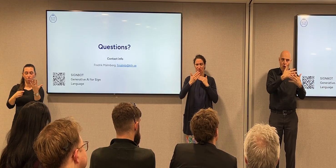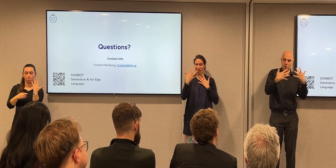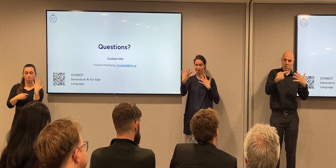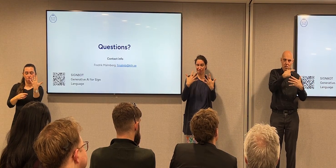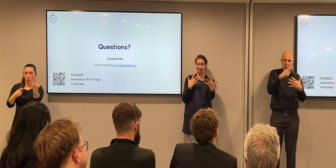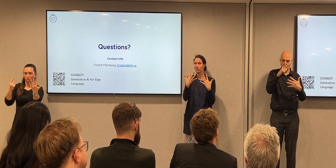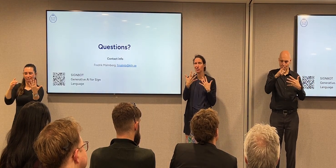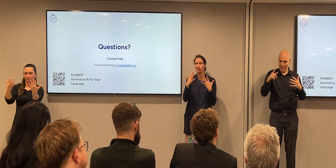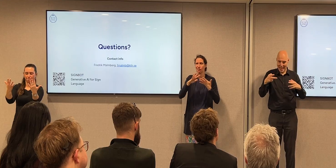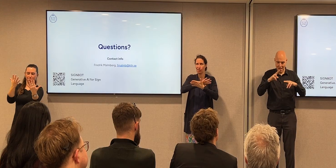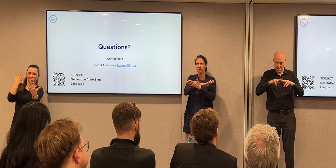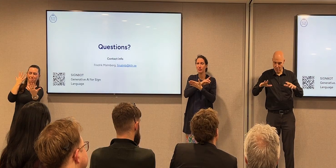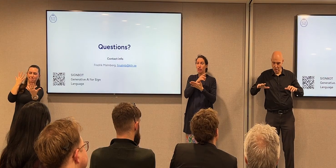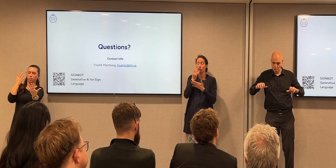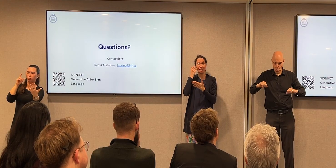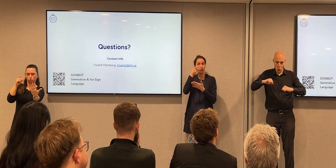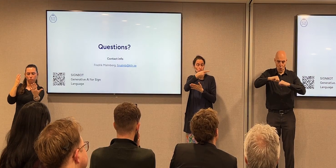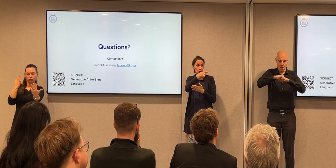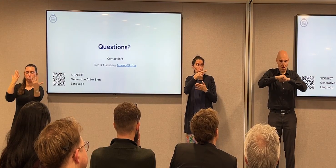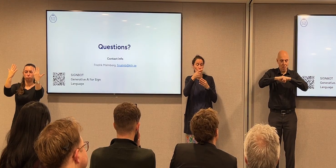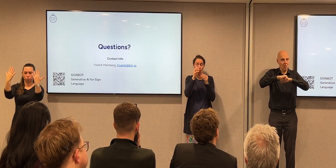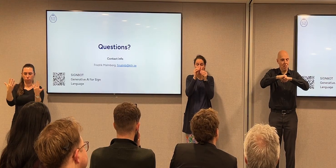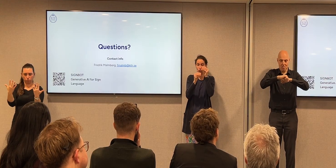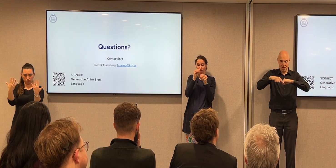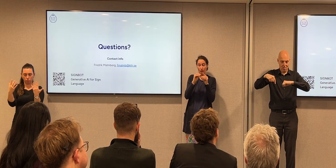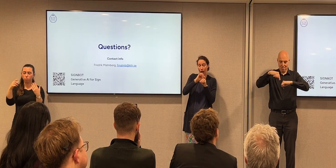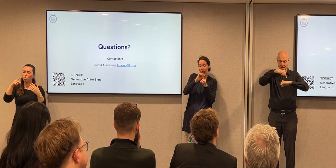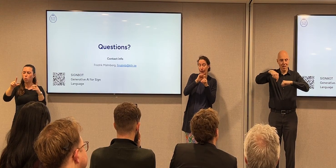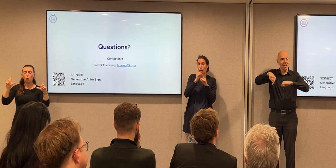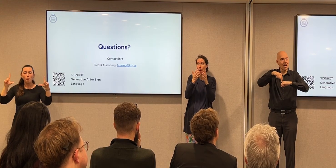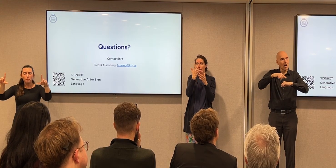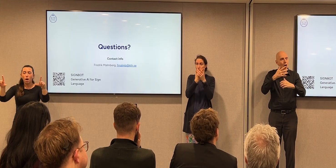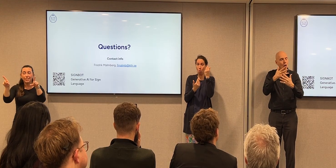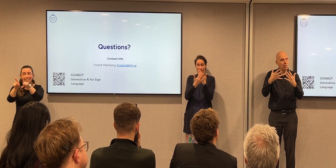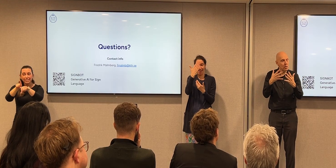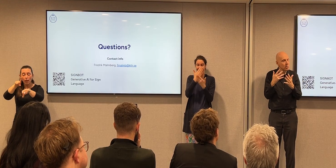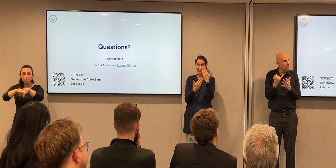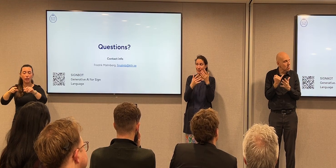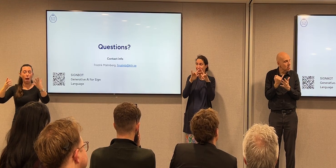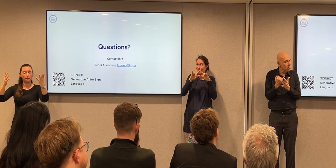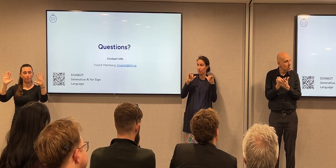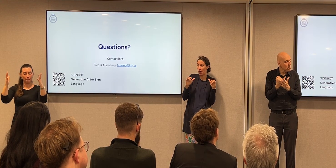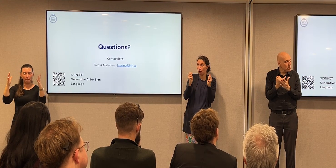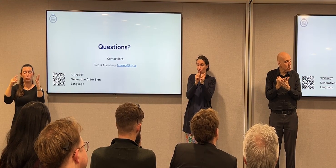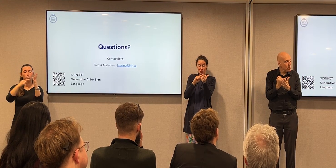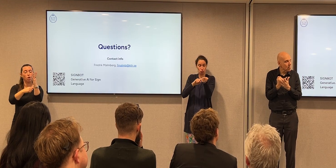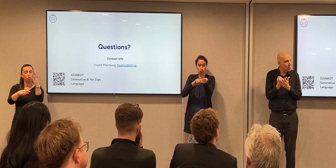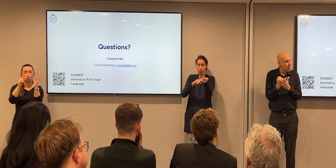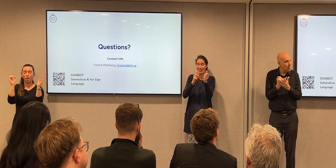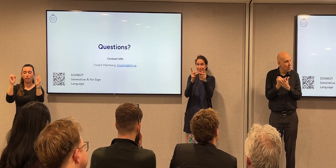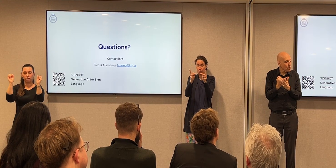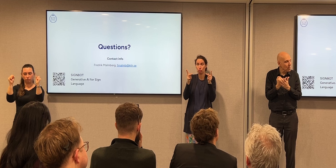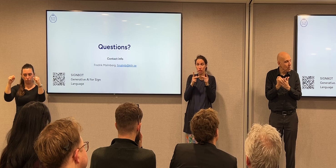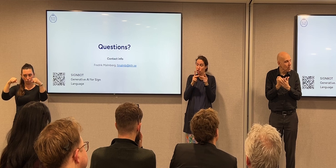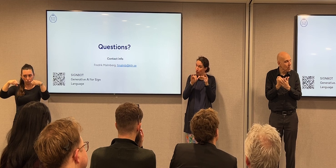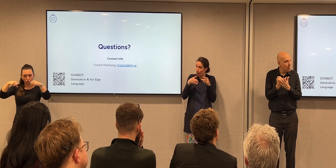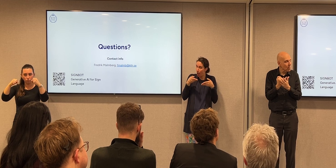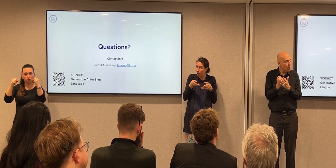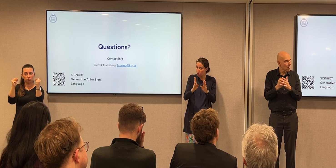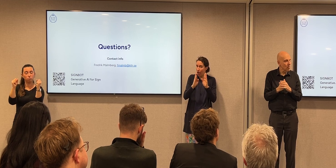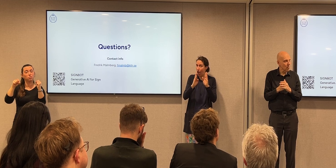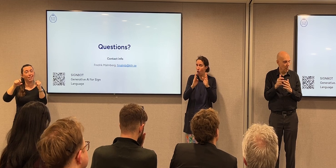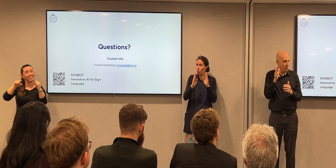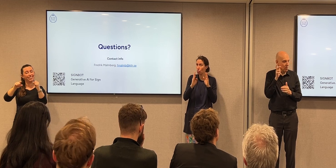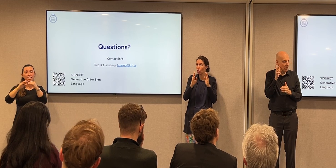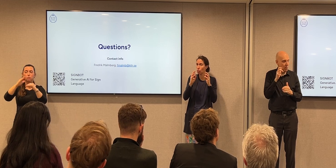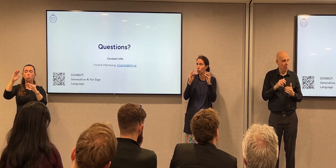model, by refining both hands at the same time with the wrist position, allows to